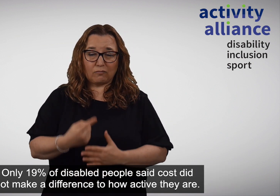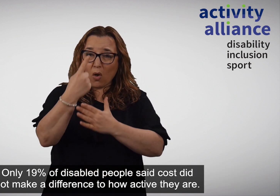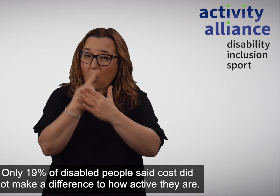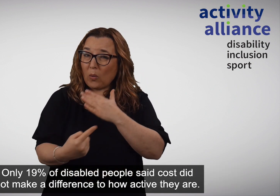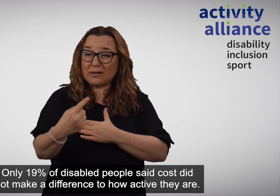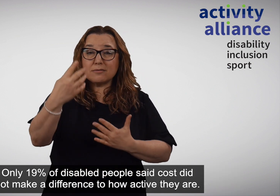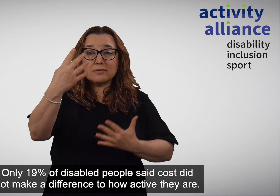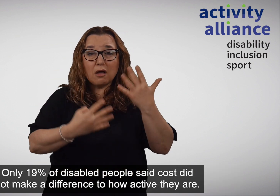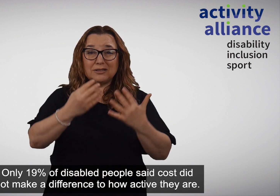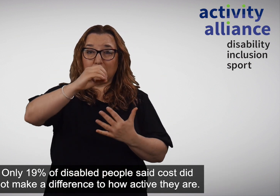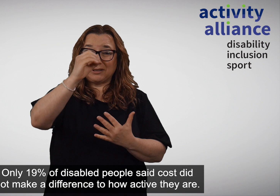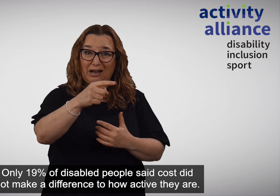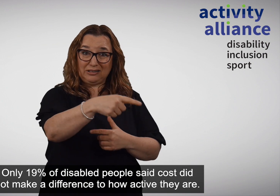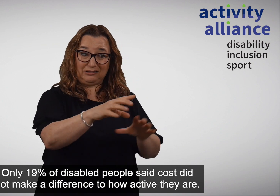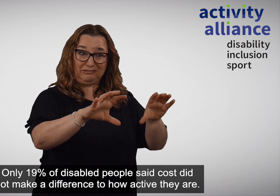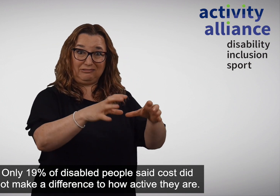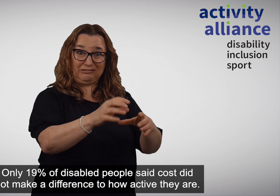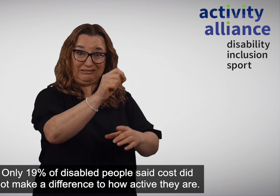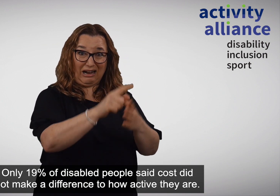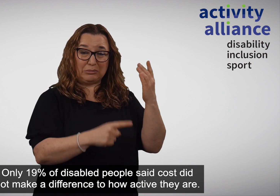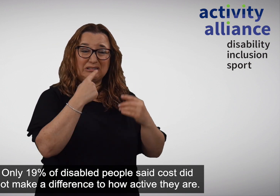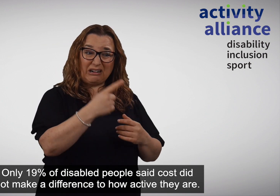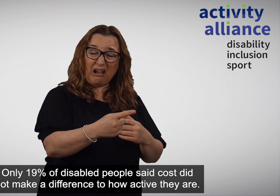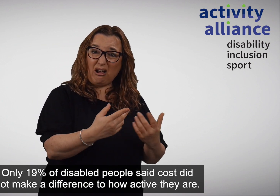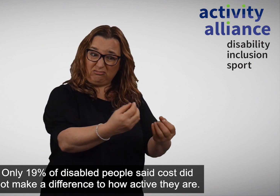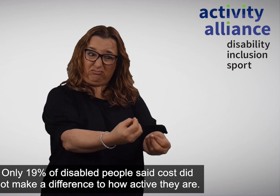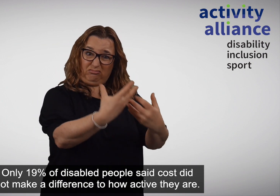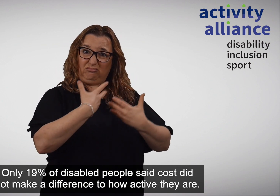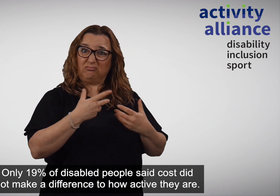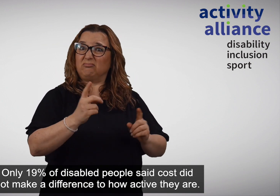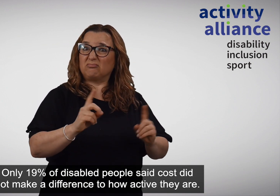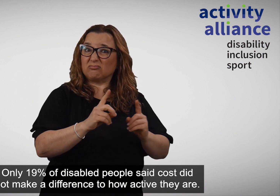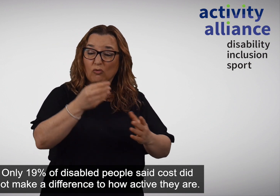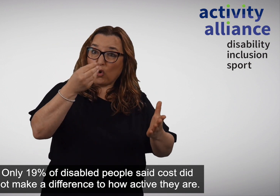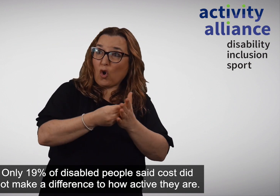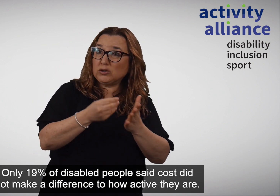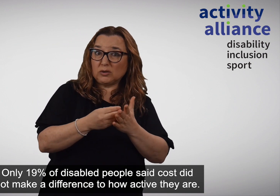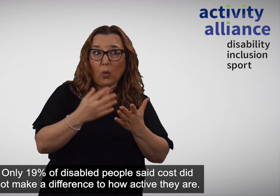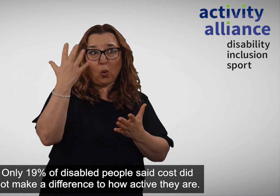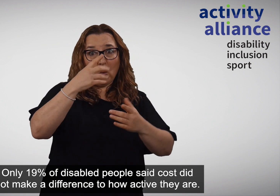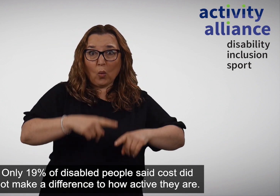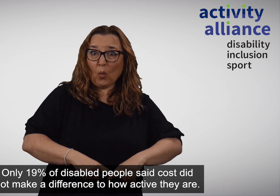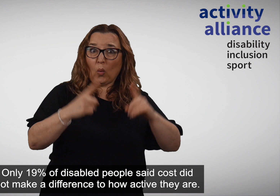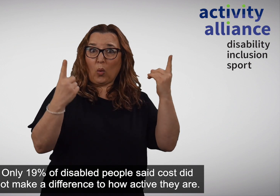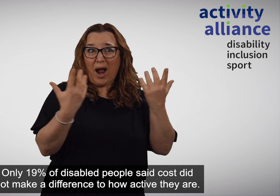Only 19% of disabled people said cost did not make a difference to how active they